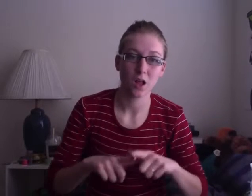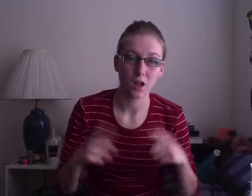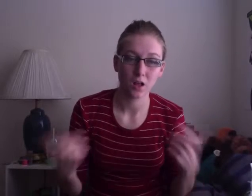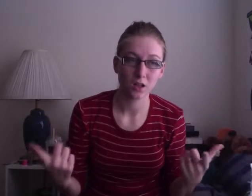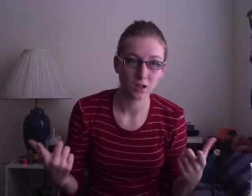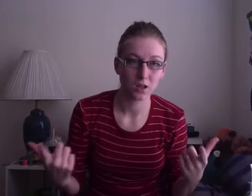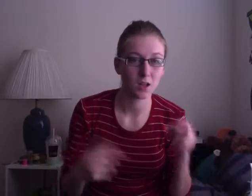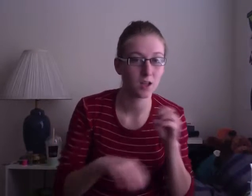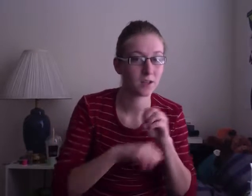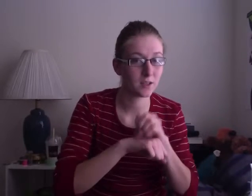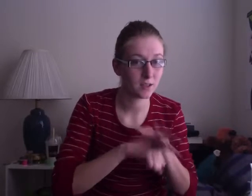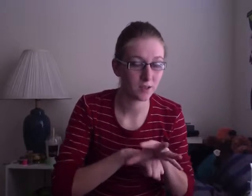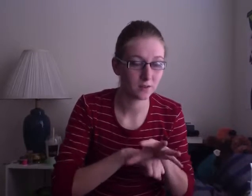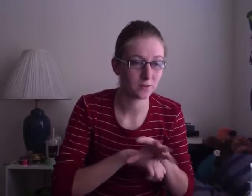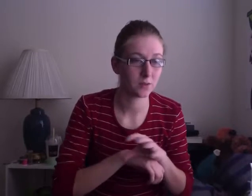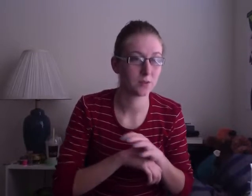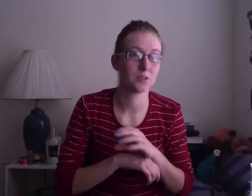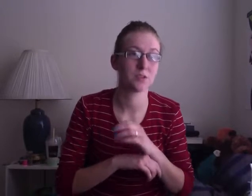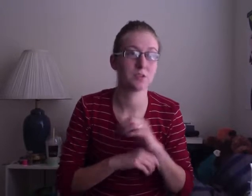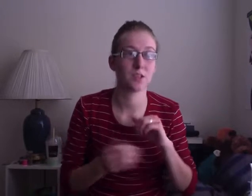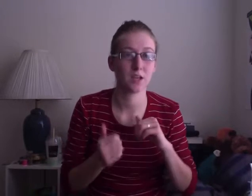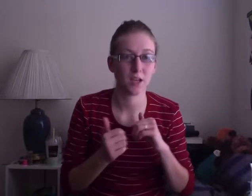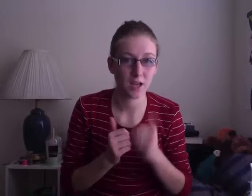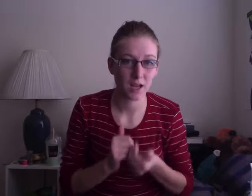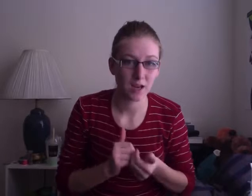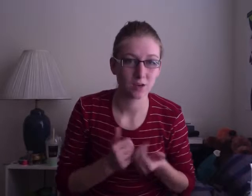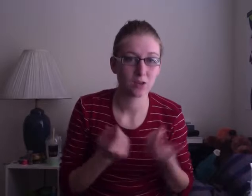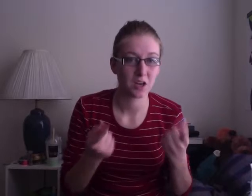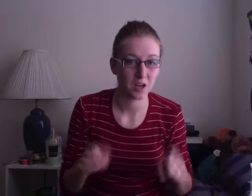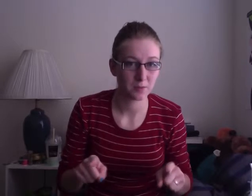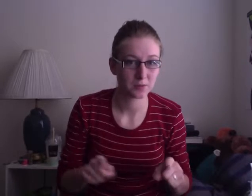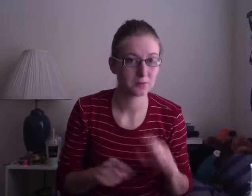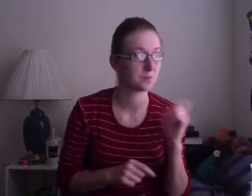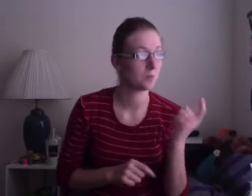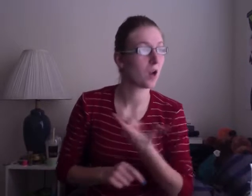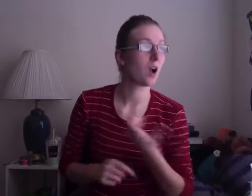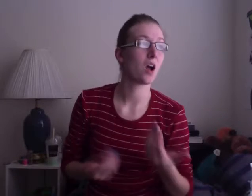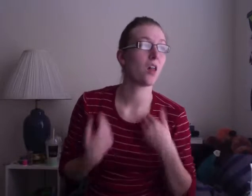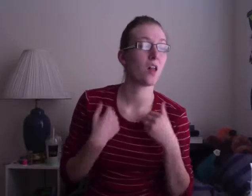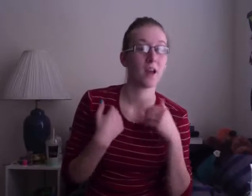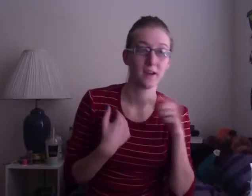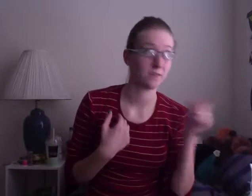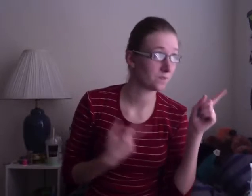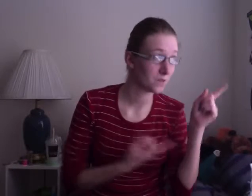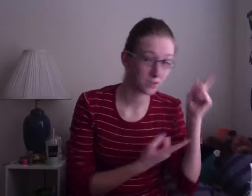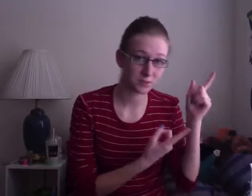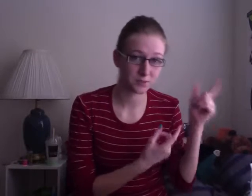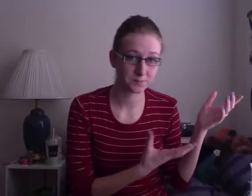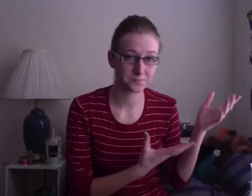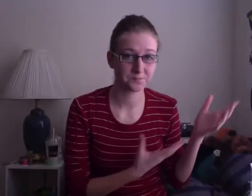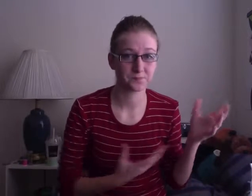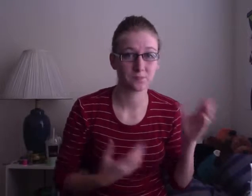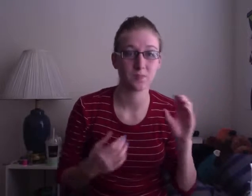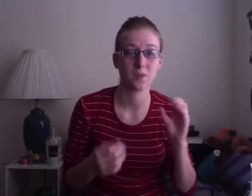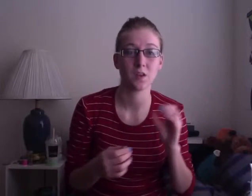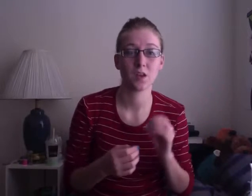of those too. Does everybody got this? Okay. Other term, the two major ones, we're looking at